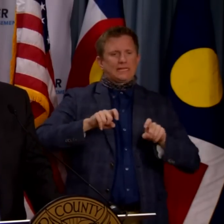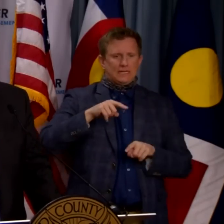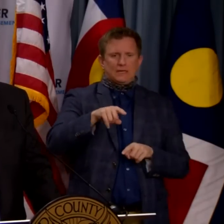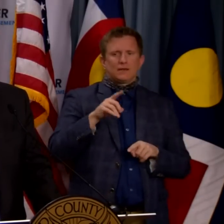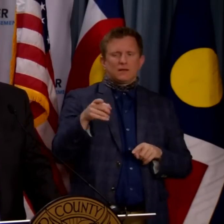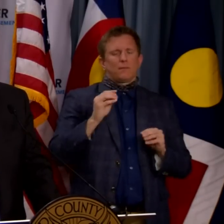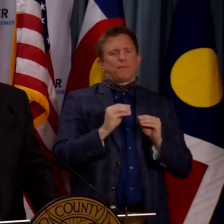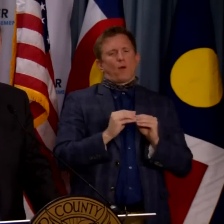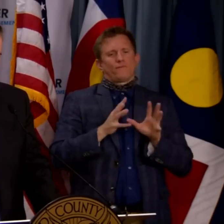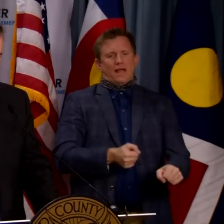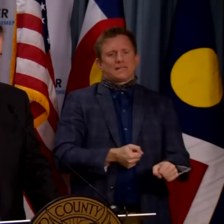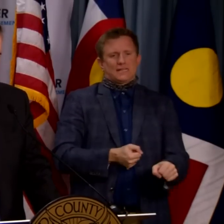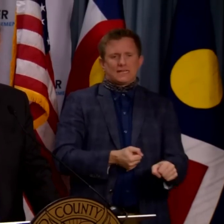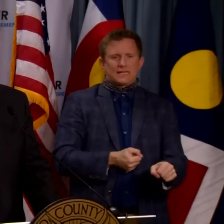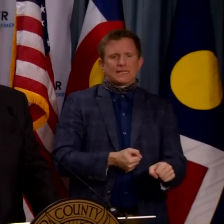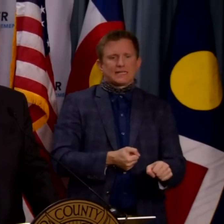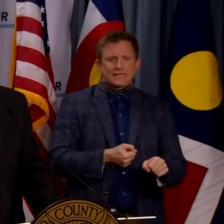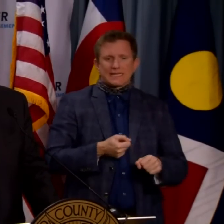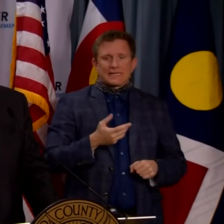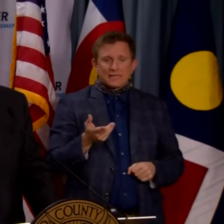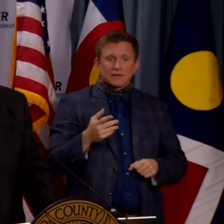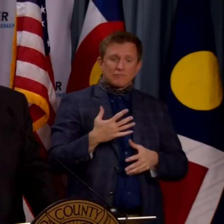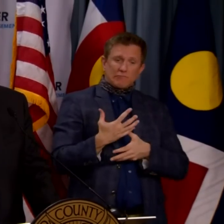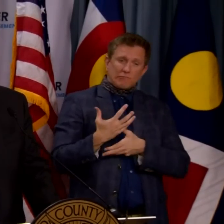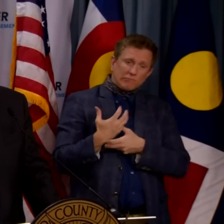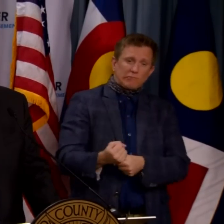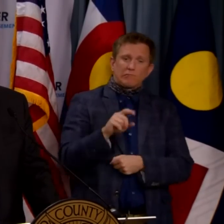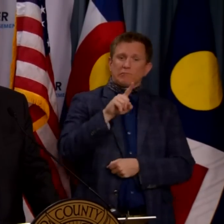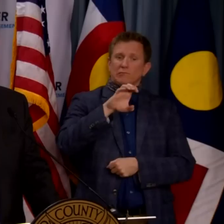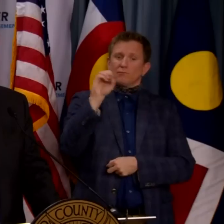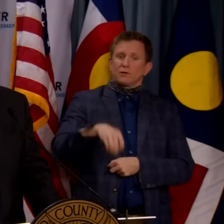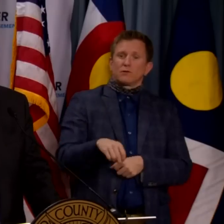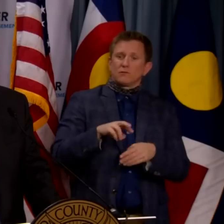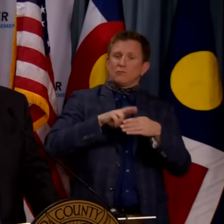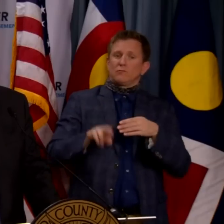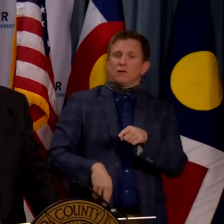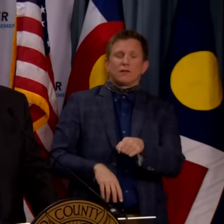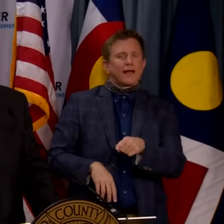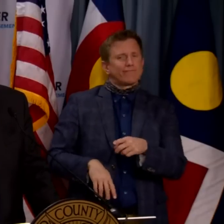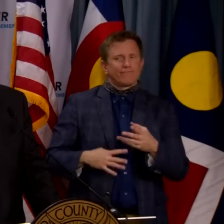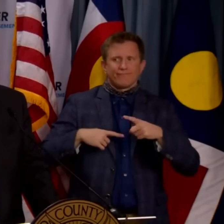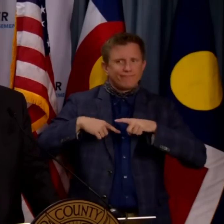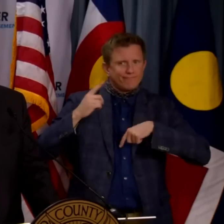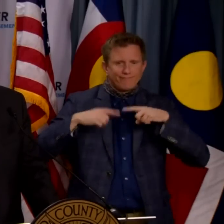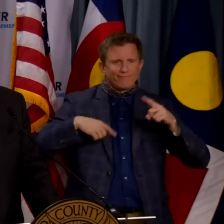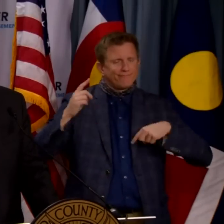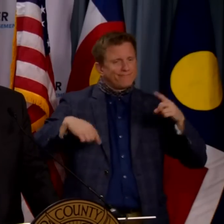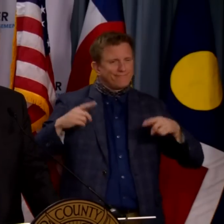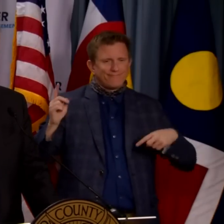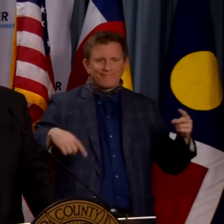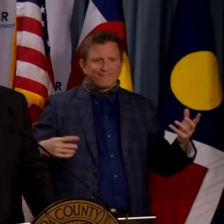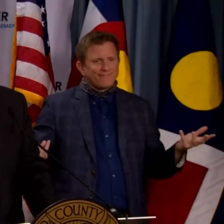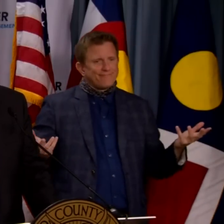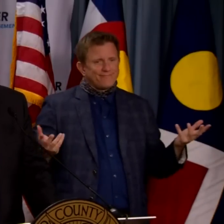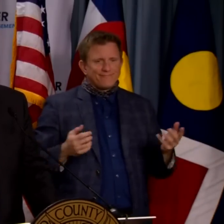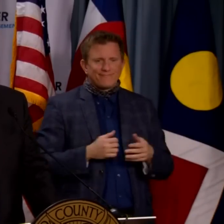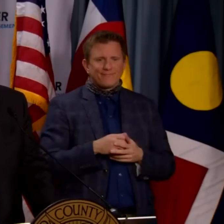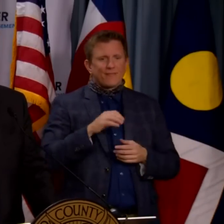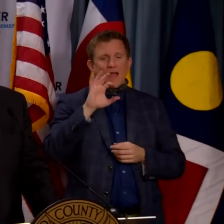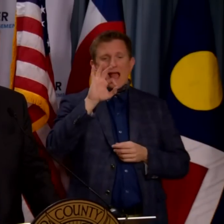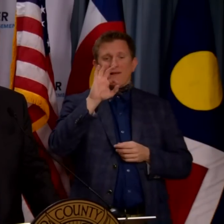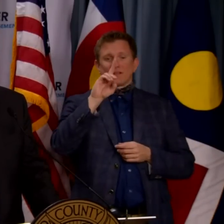Yeah, if the question, I believe, was about the reliability of rapid testing, and I think the focus has been